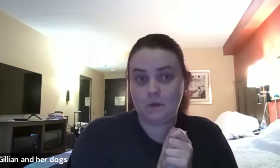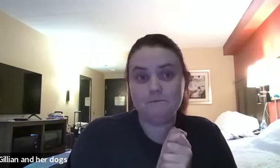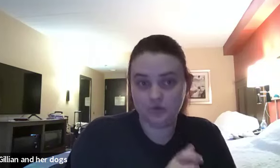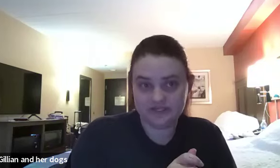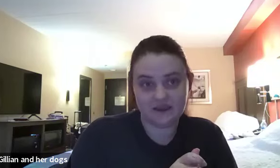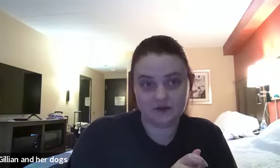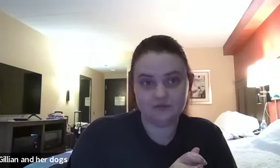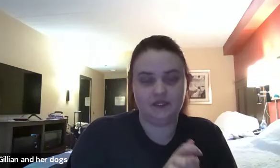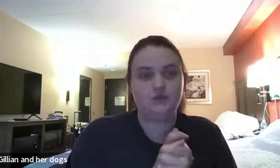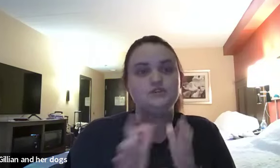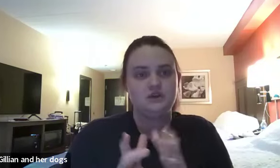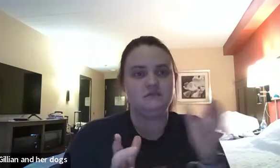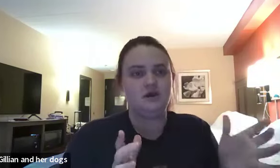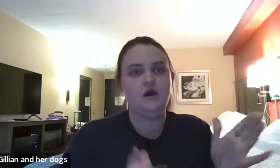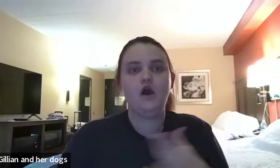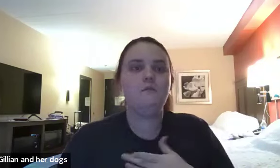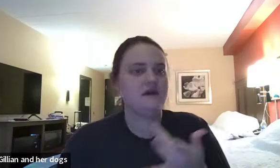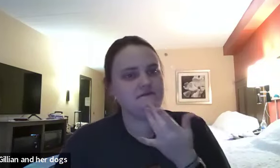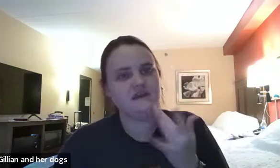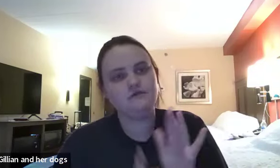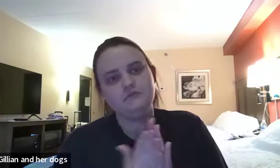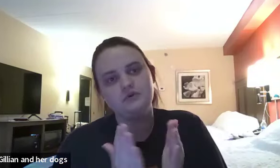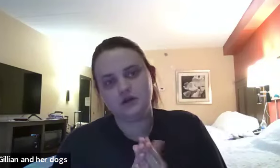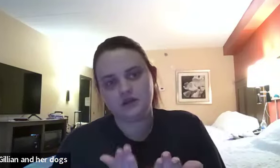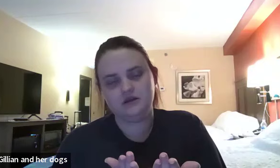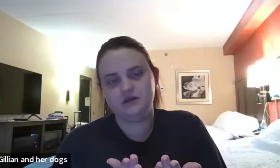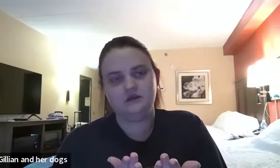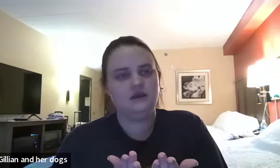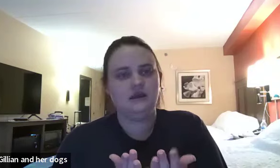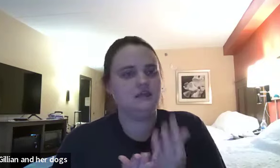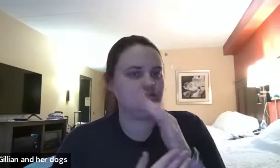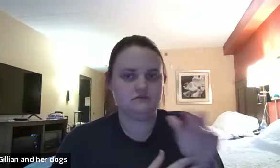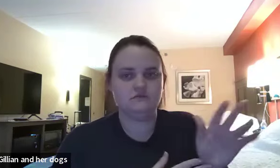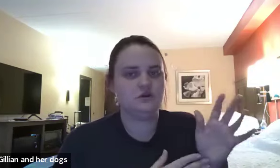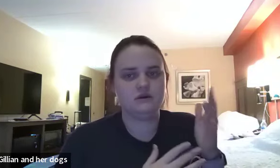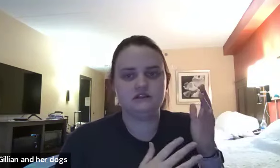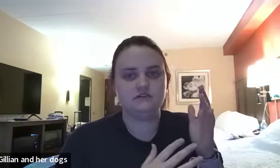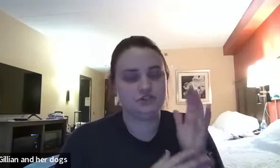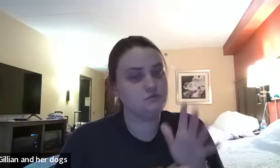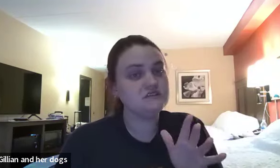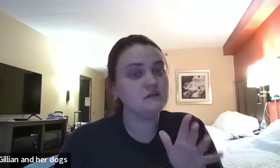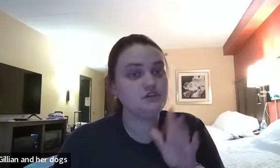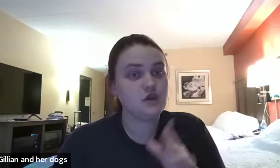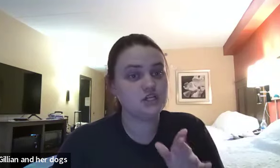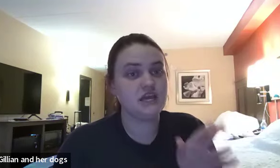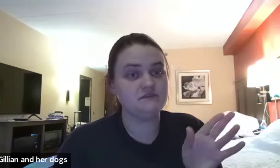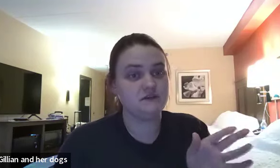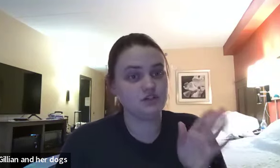a movie title, like you were talking about, oh, my favorite book, and you're going, which most of the time you do actually have to